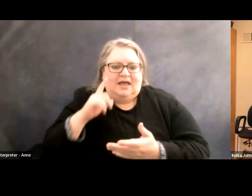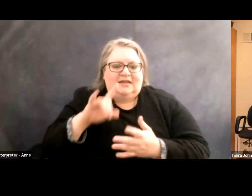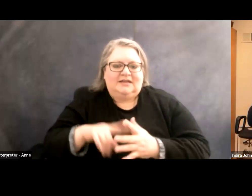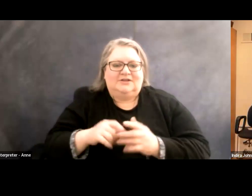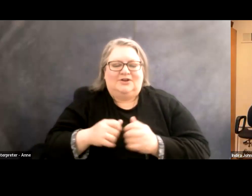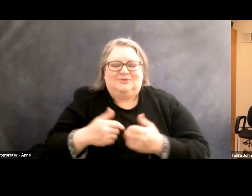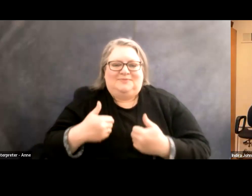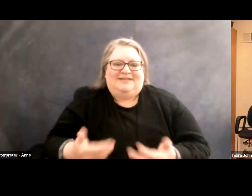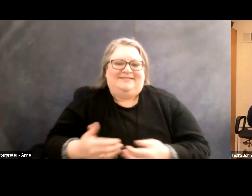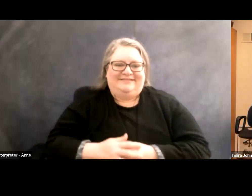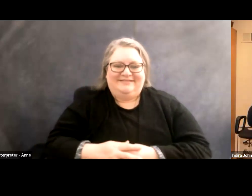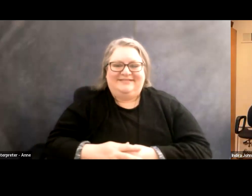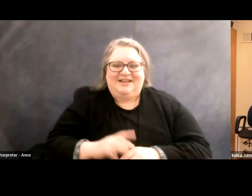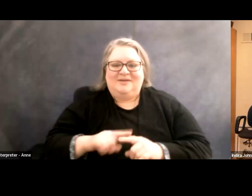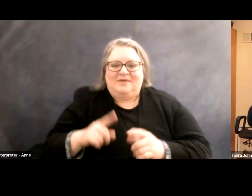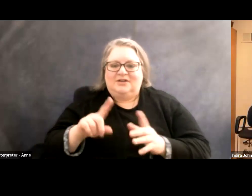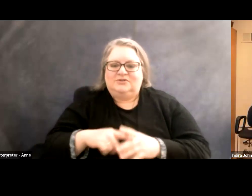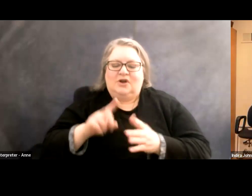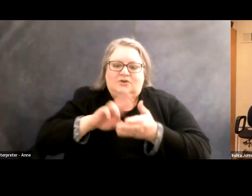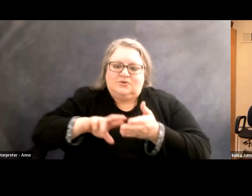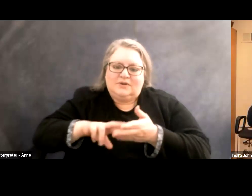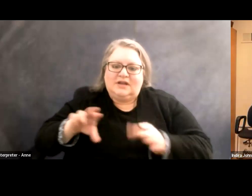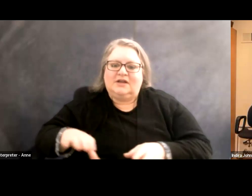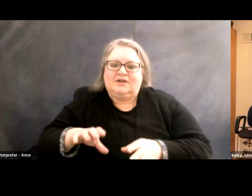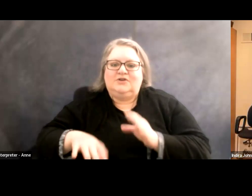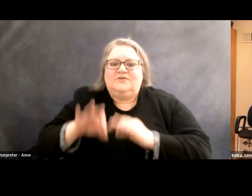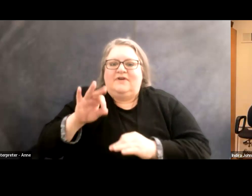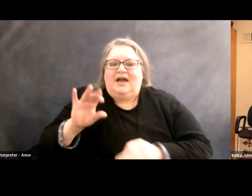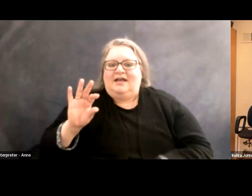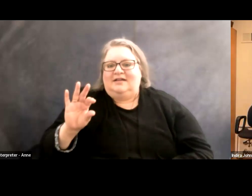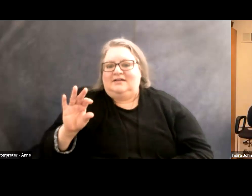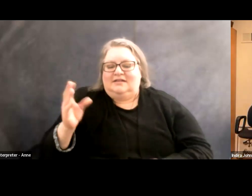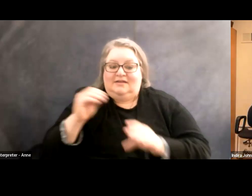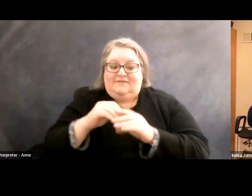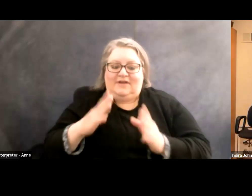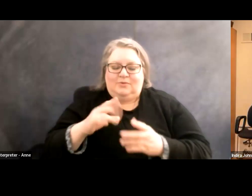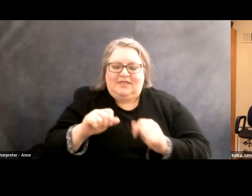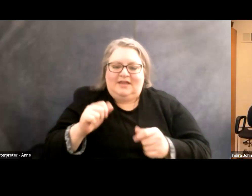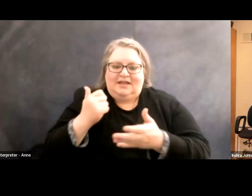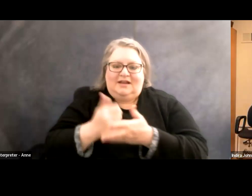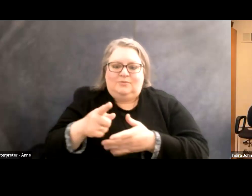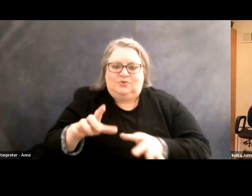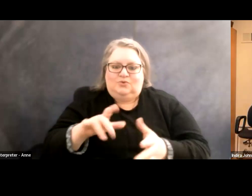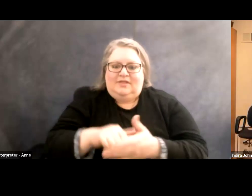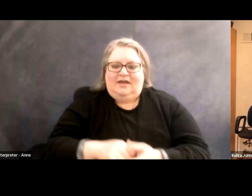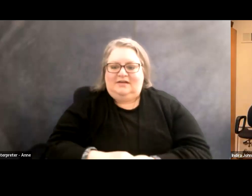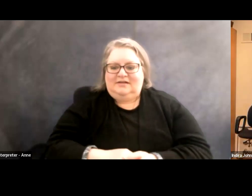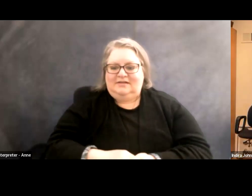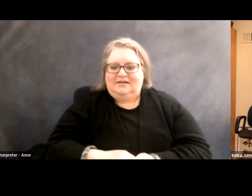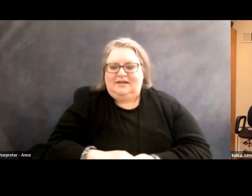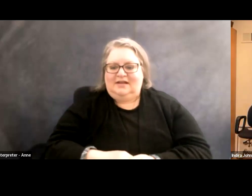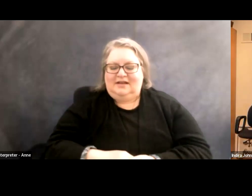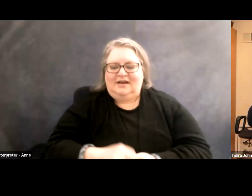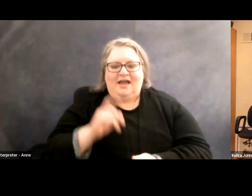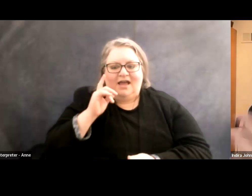starts with me, you start to do research and you find the fabricator who could help you do that. And I think